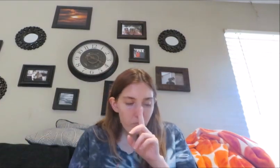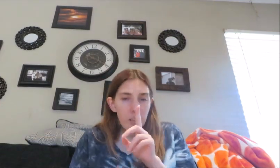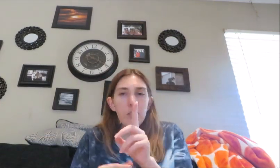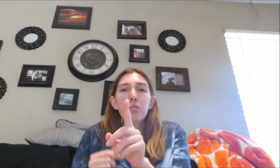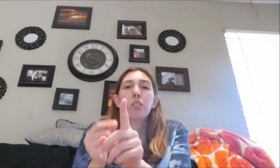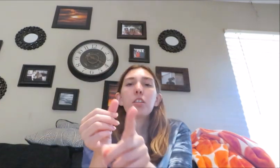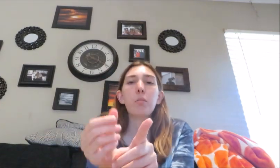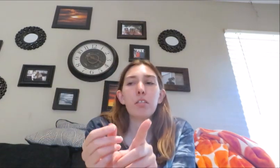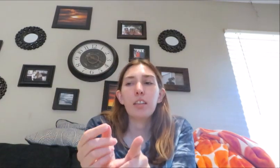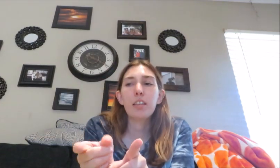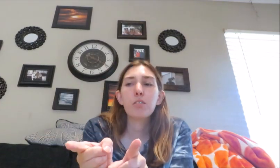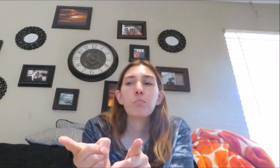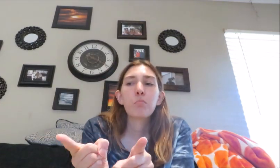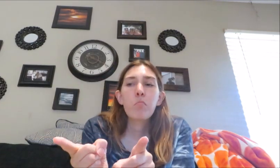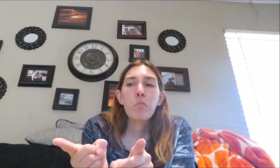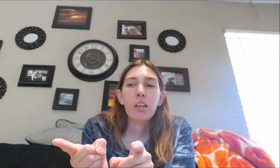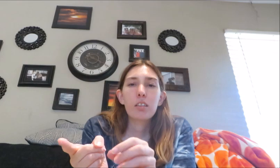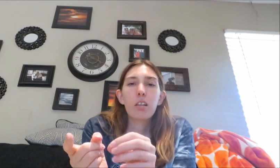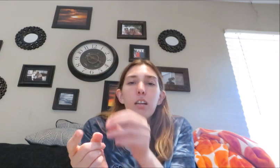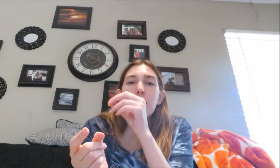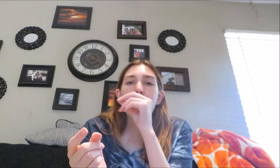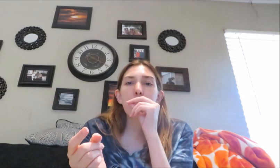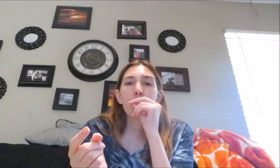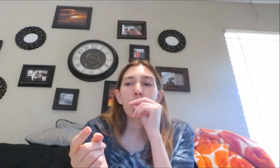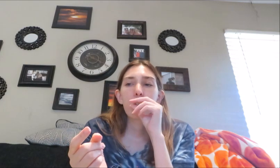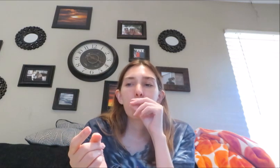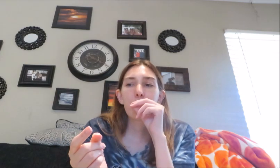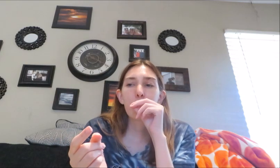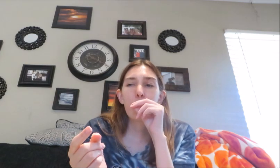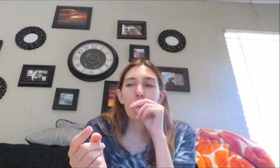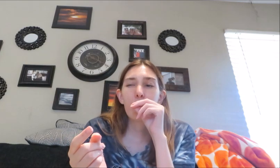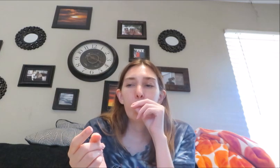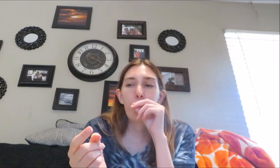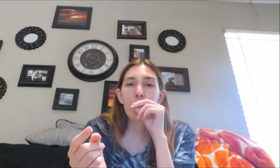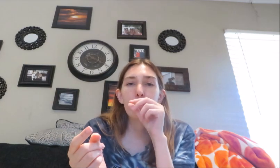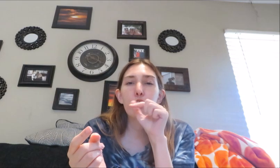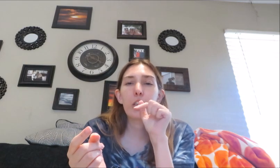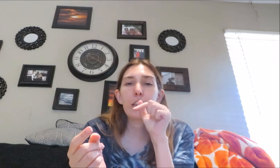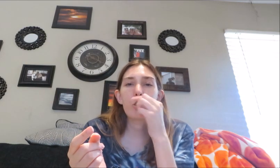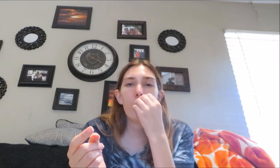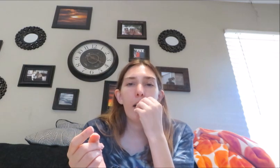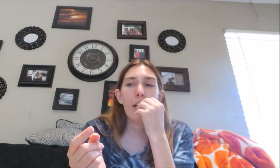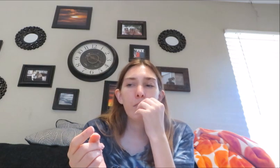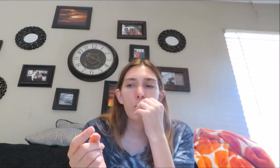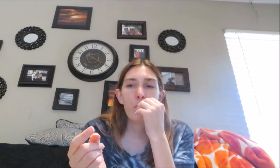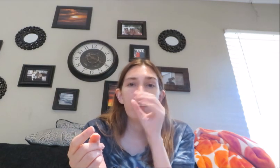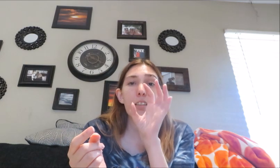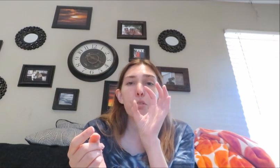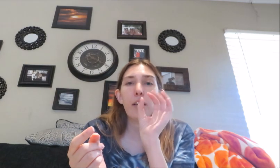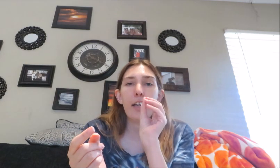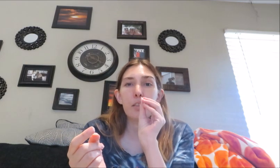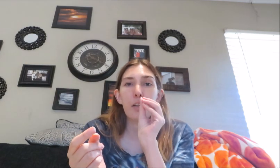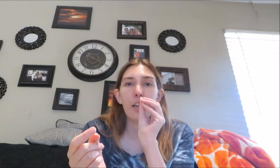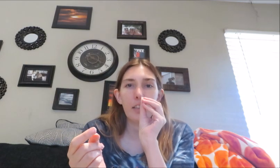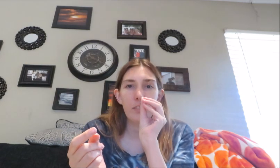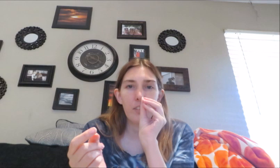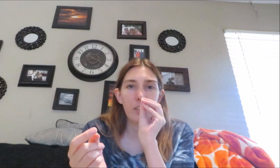And what's really good about this is that when you drink the chai, and this is why it has to be hot rather than